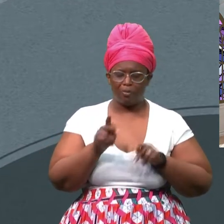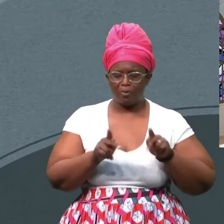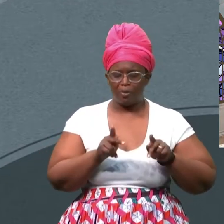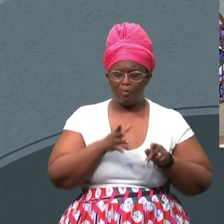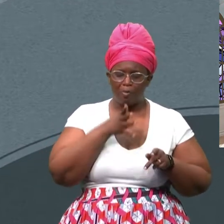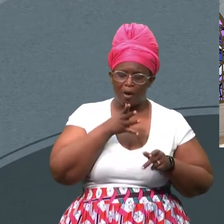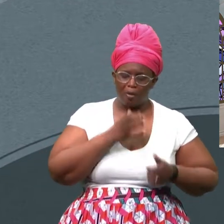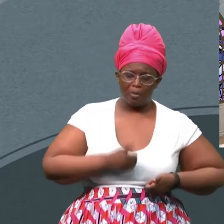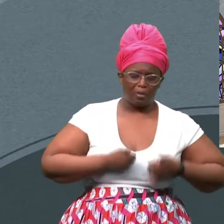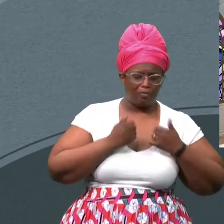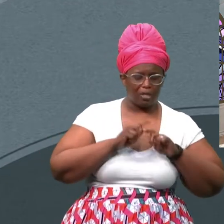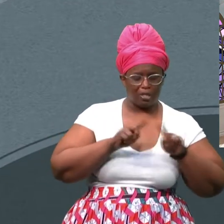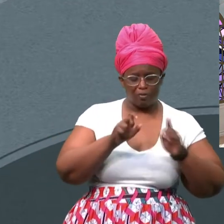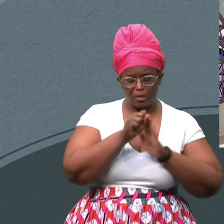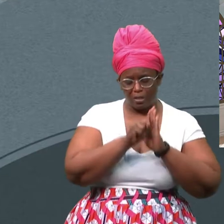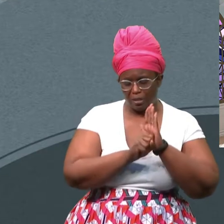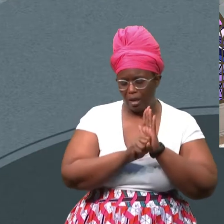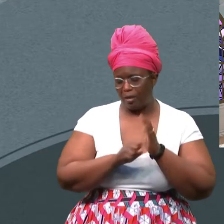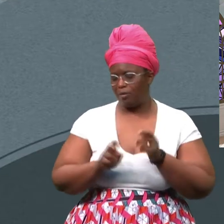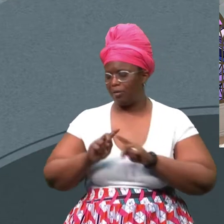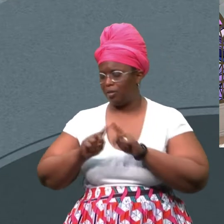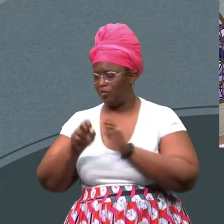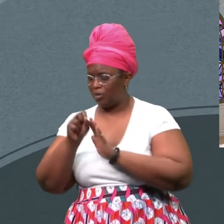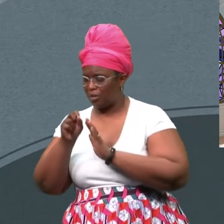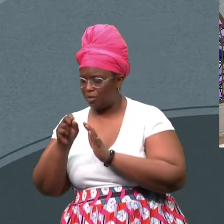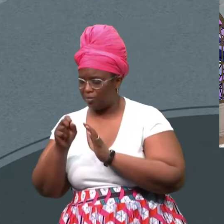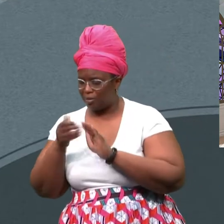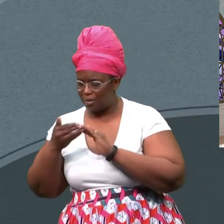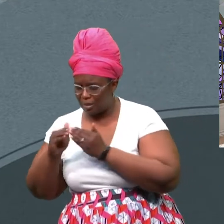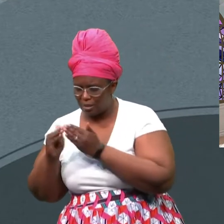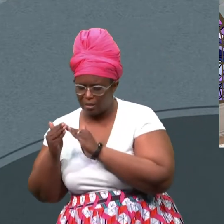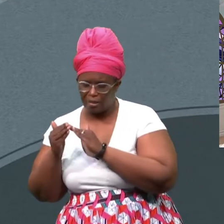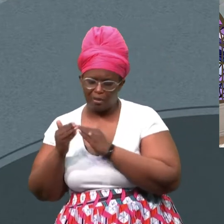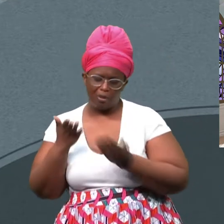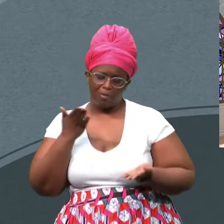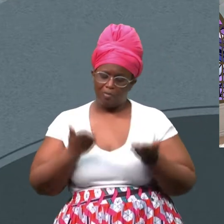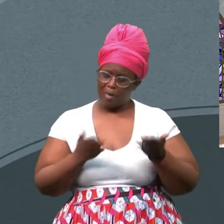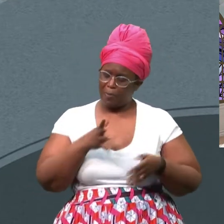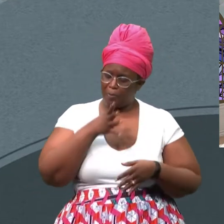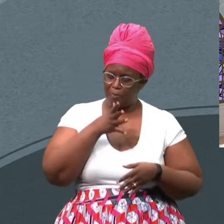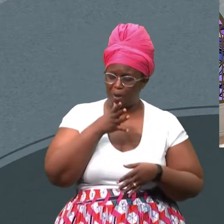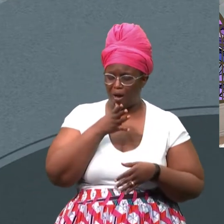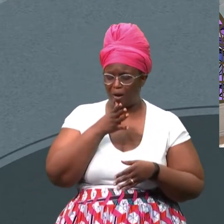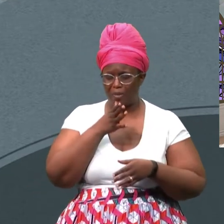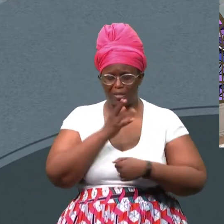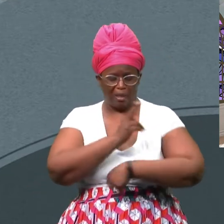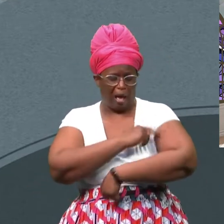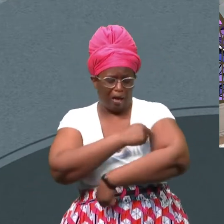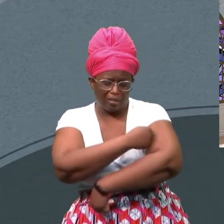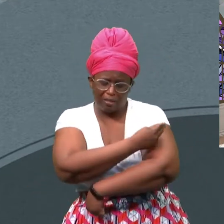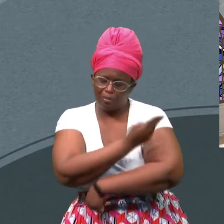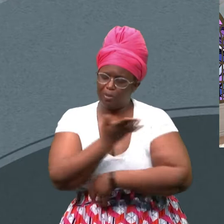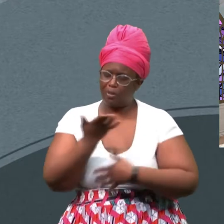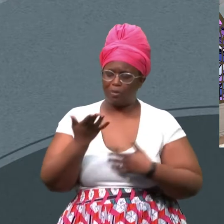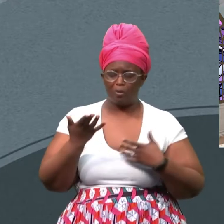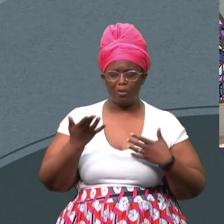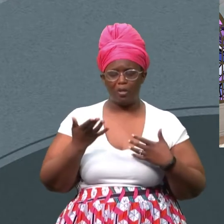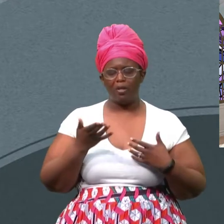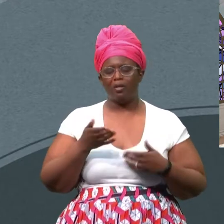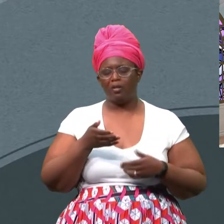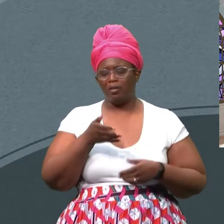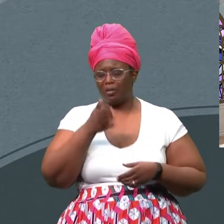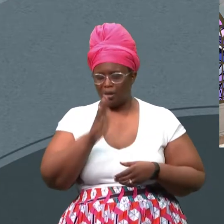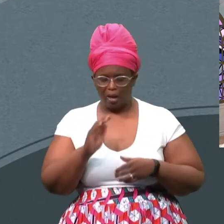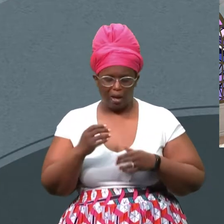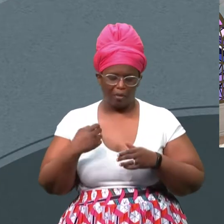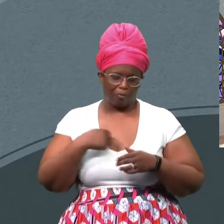maybe hospitalized, maybe undergoing surgery. And then, God, for others, we celebrate the fact that you've blessed us to be able to still have